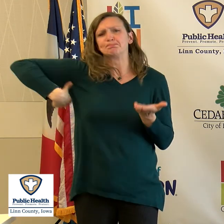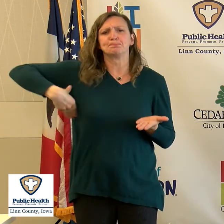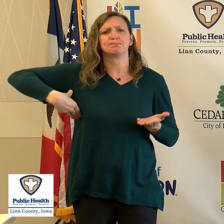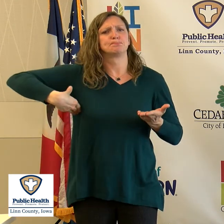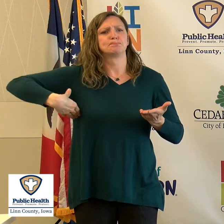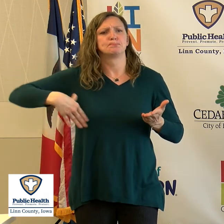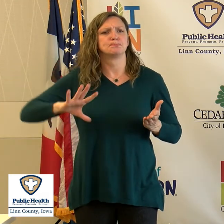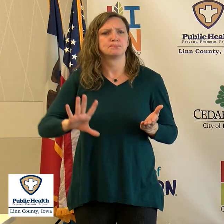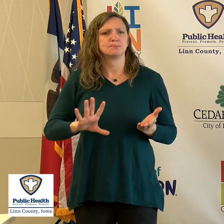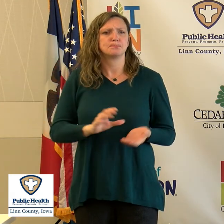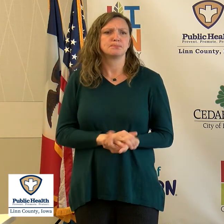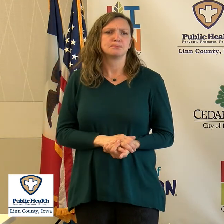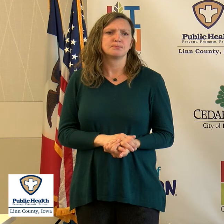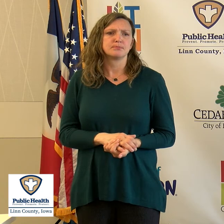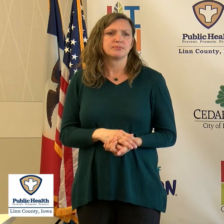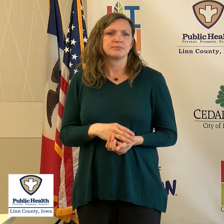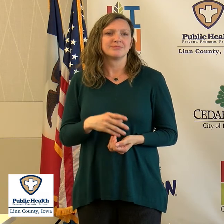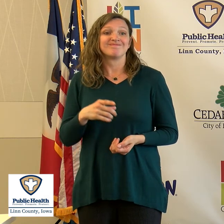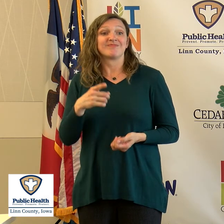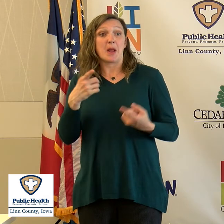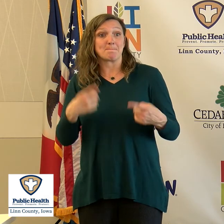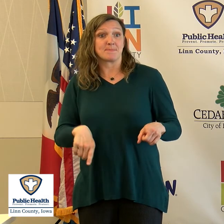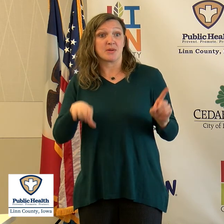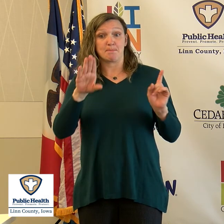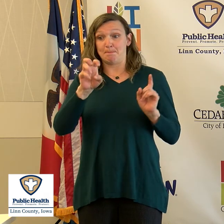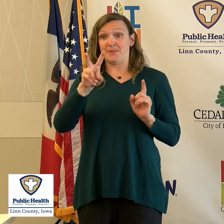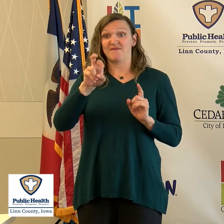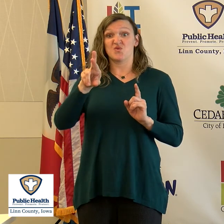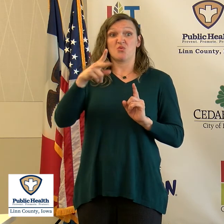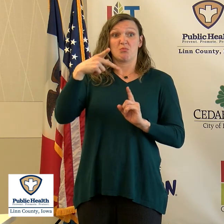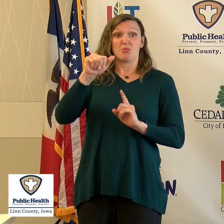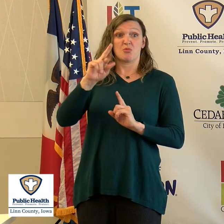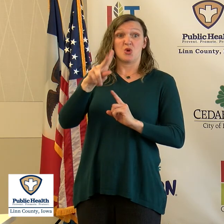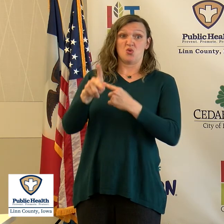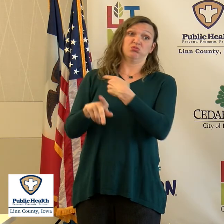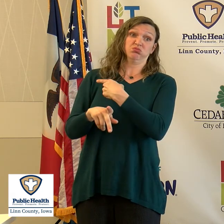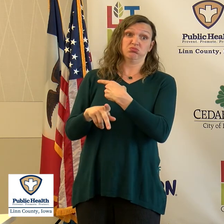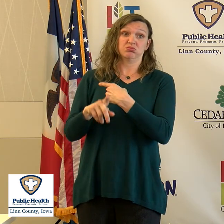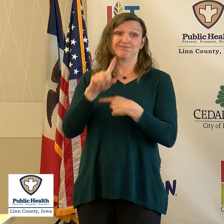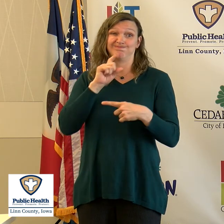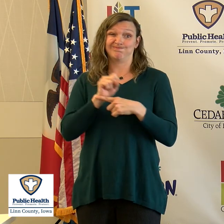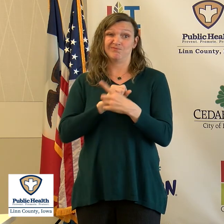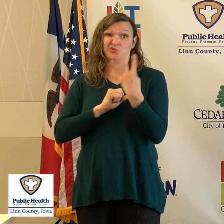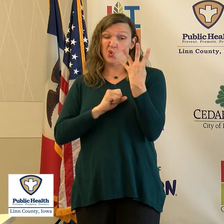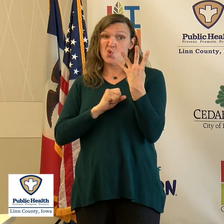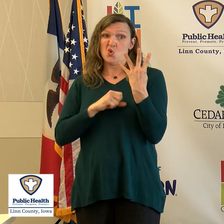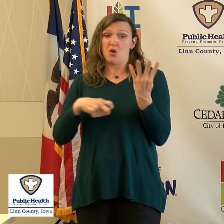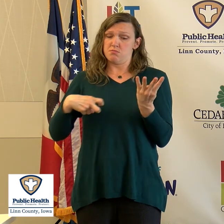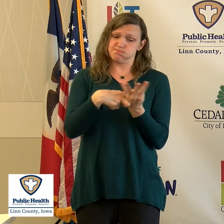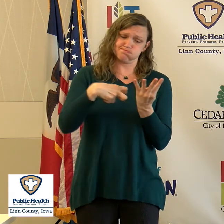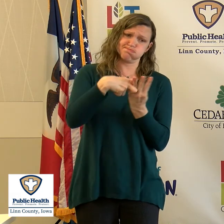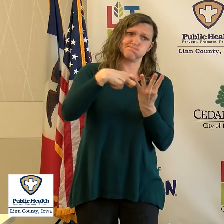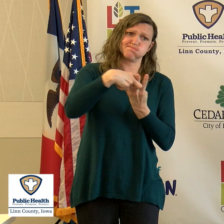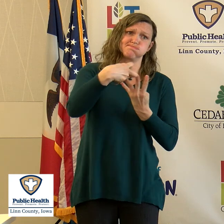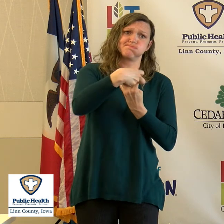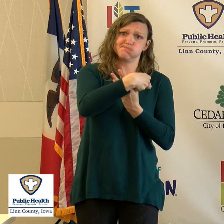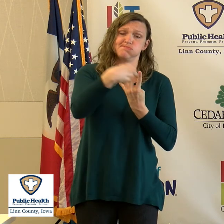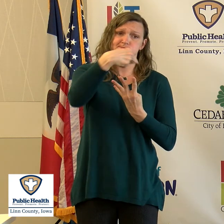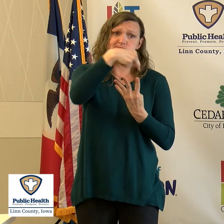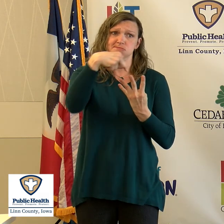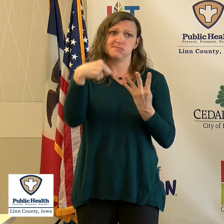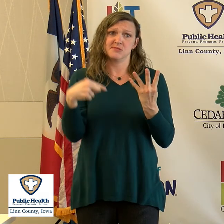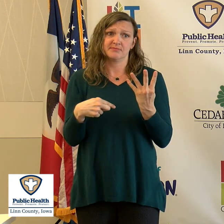Park, where 4 individuals were charged